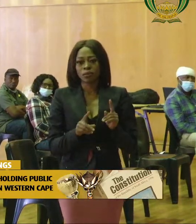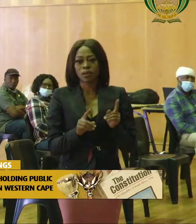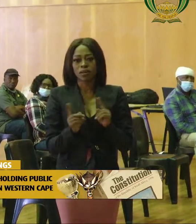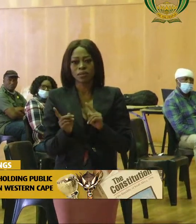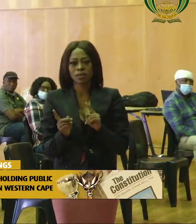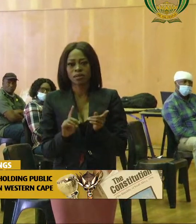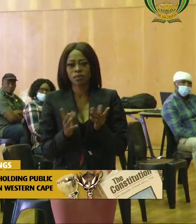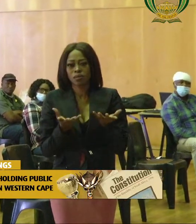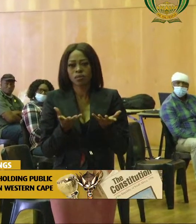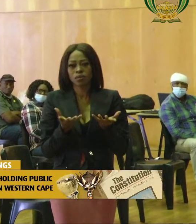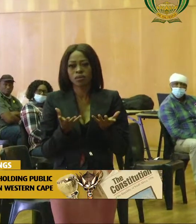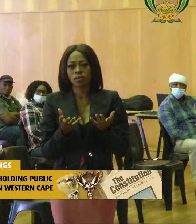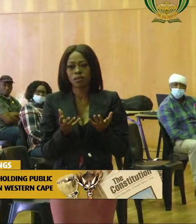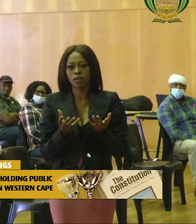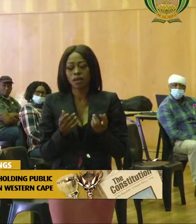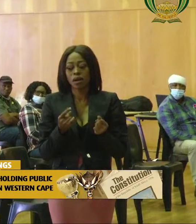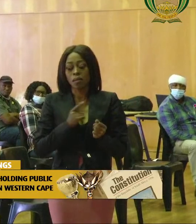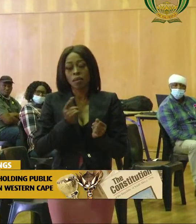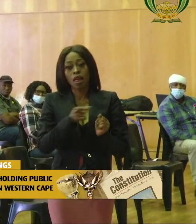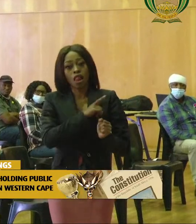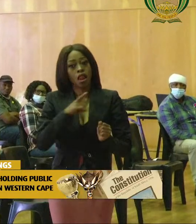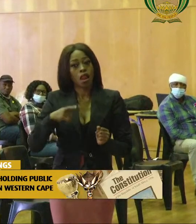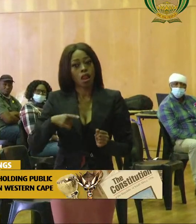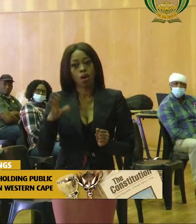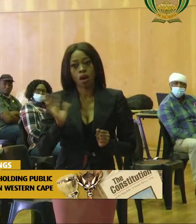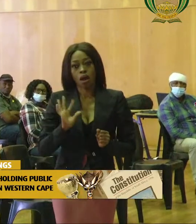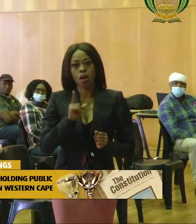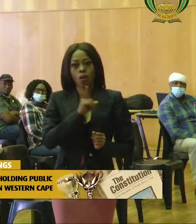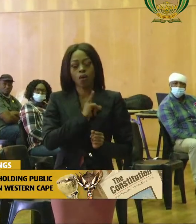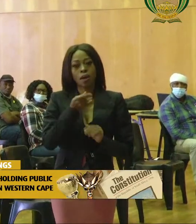Mine won't be long because I've already submitted.